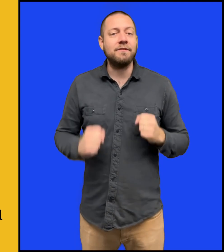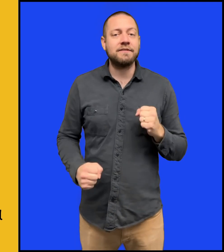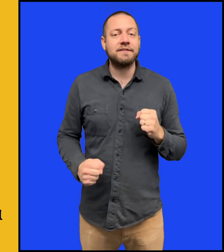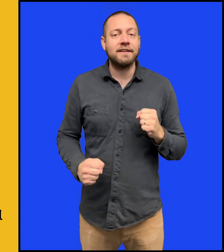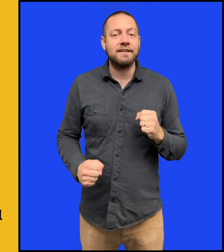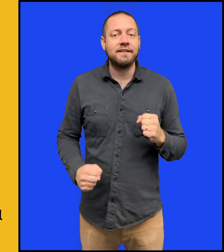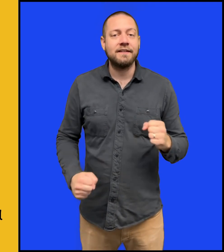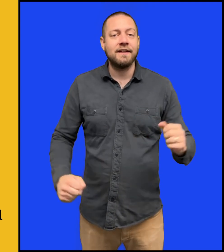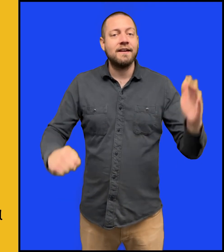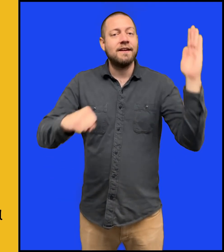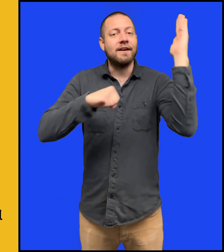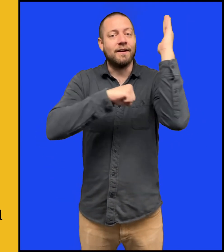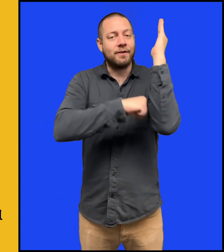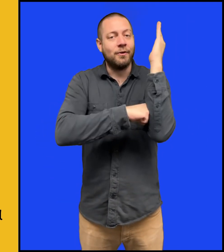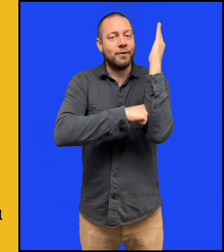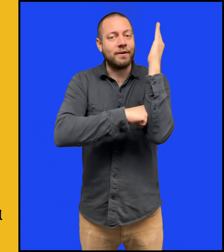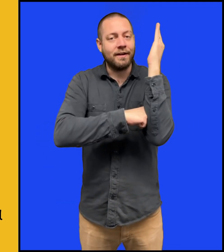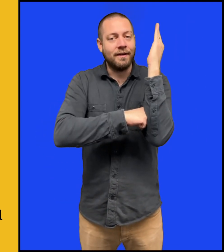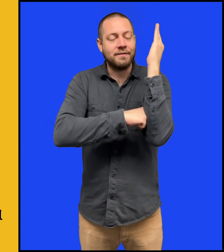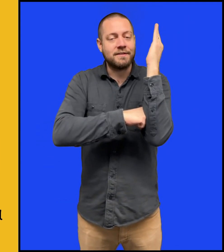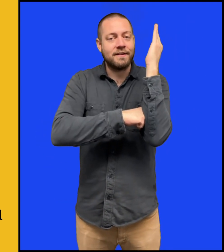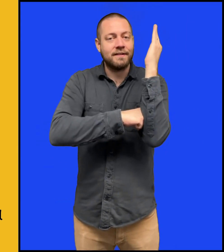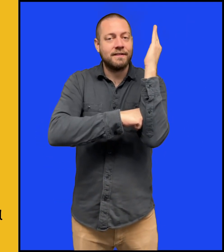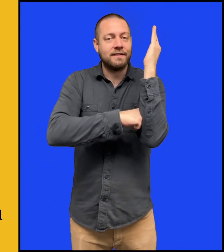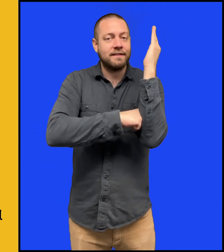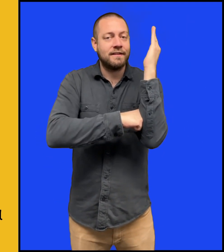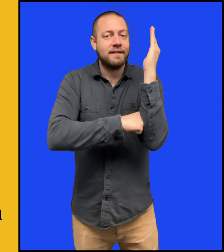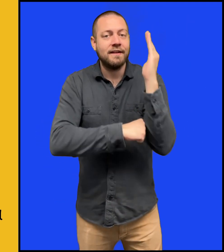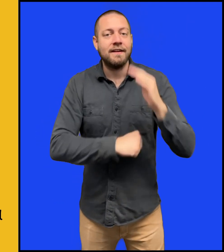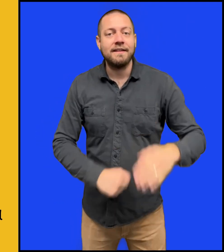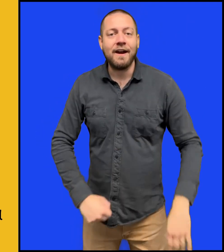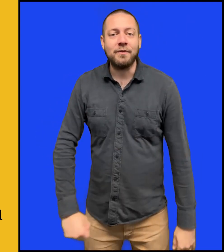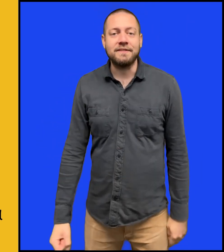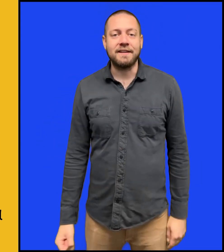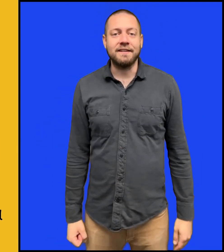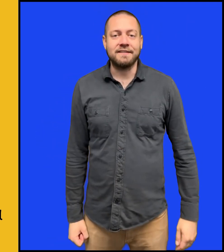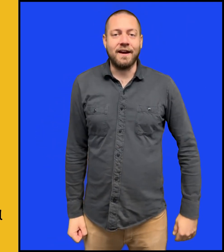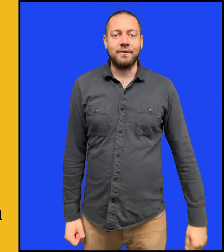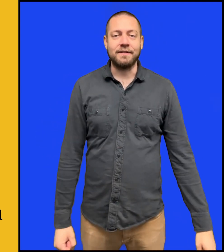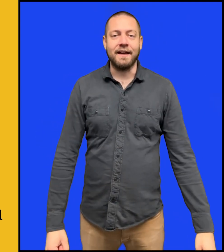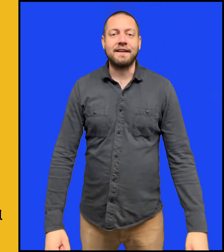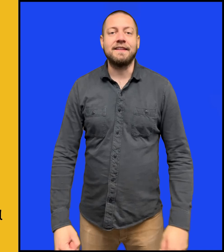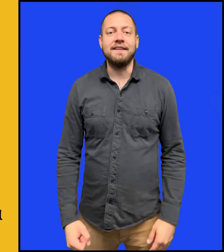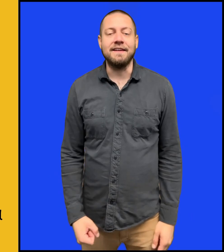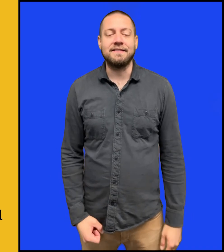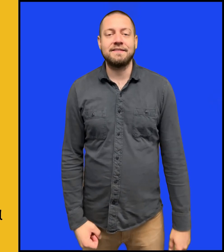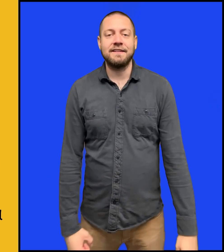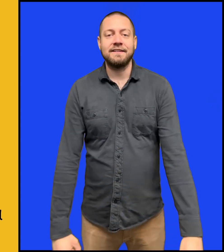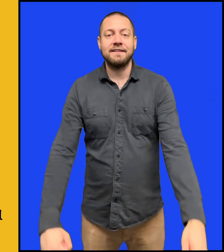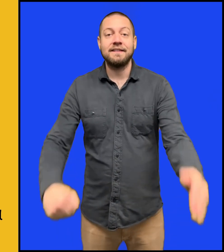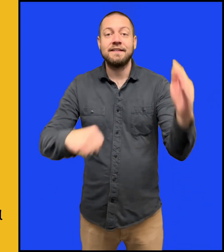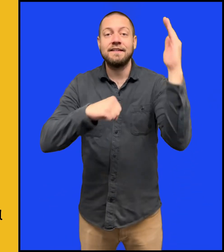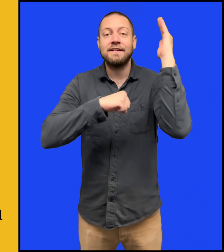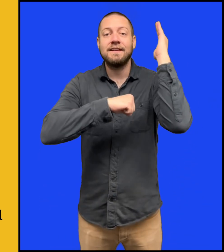2/8 notes, a quarter note. That one's gonna sound like